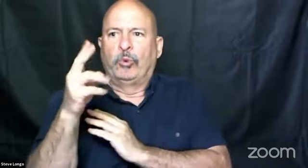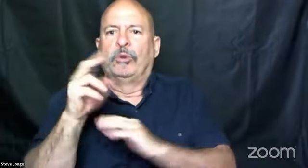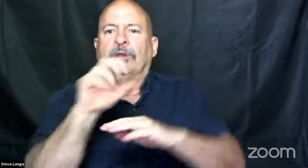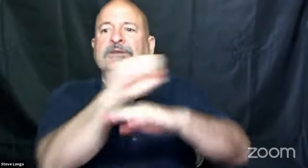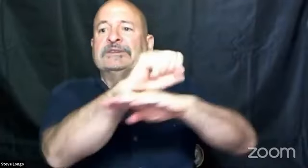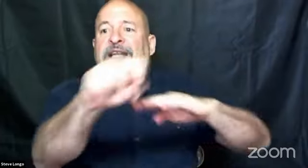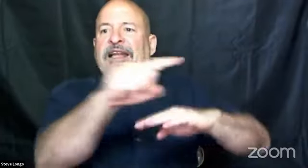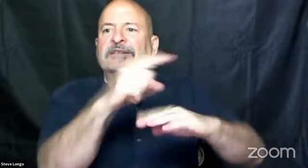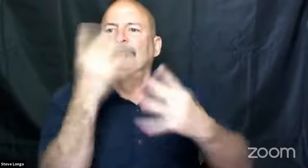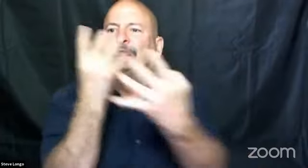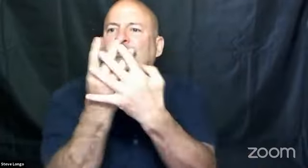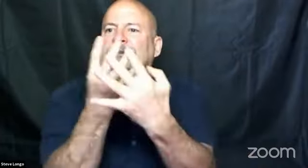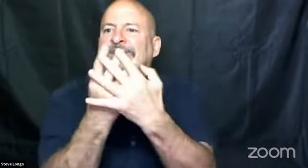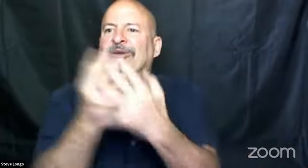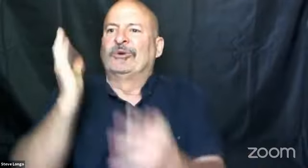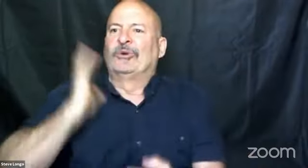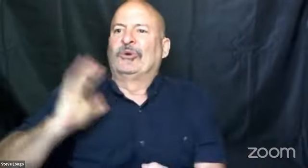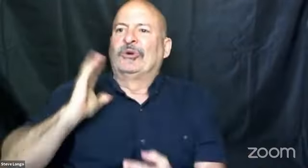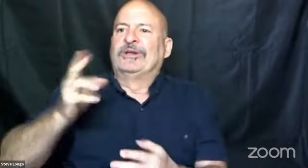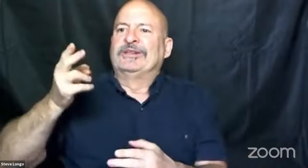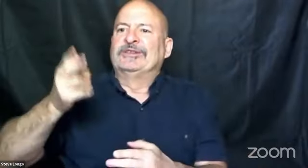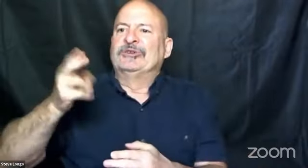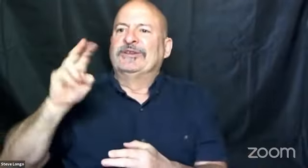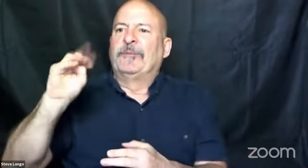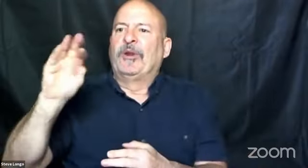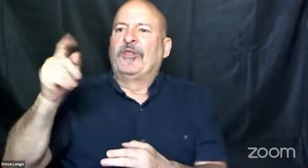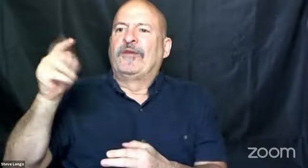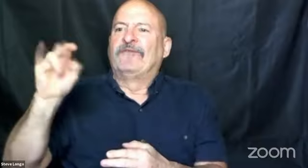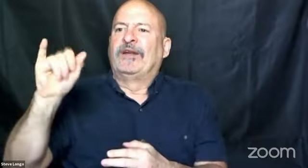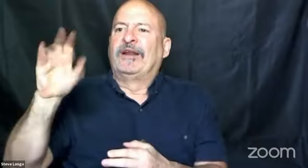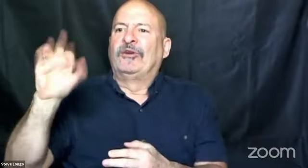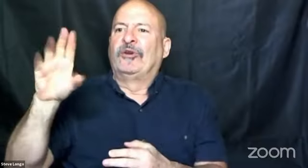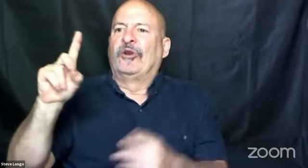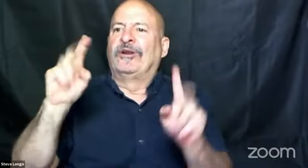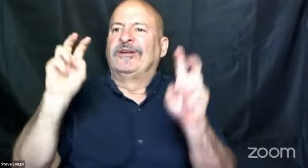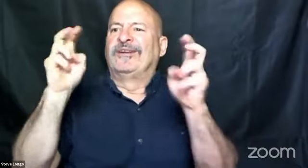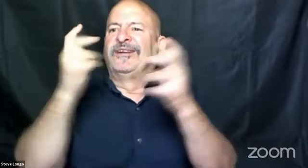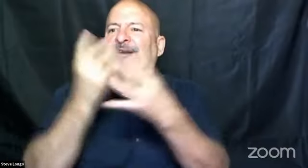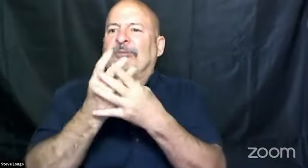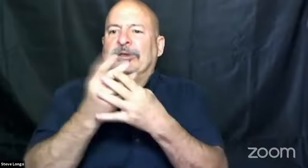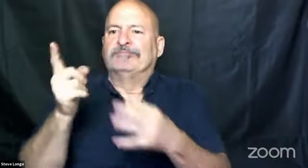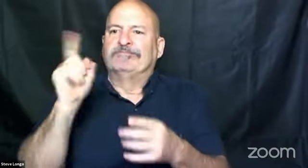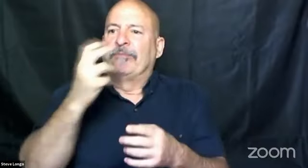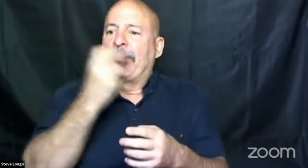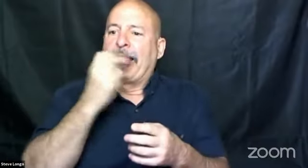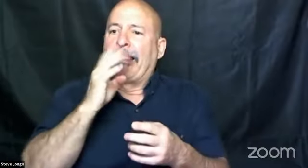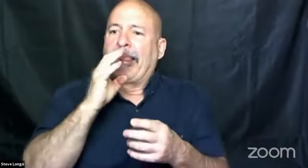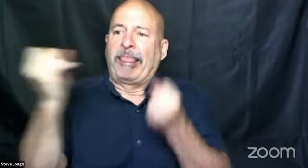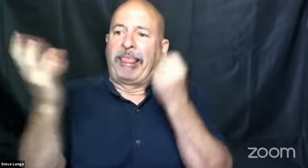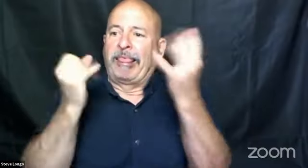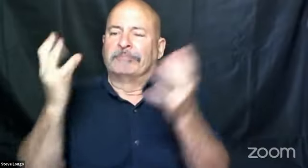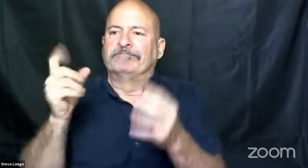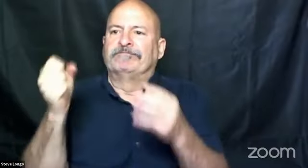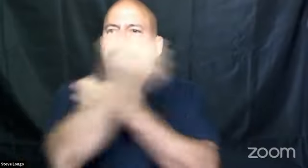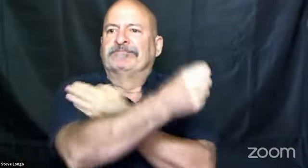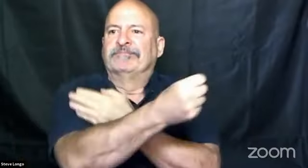The line bent around the building. It was great. As you do know, Martha's Vineyard is very popular for the